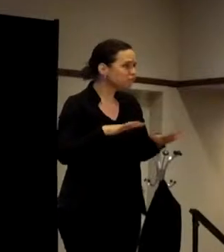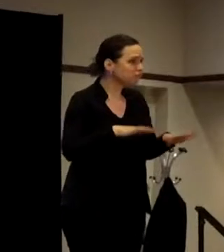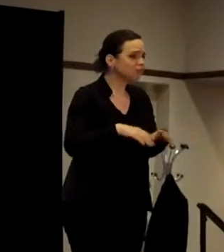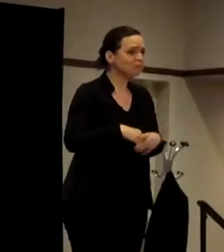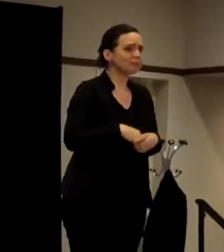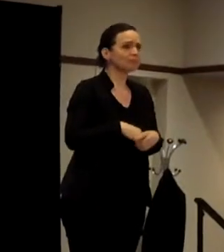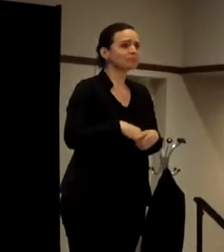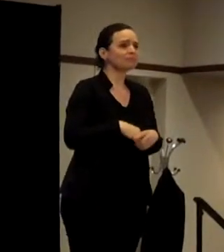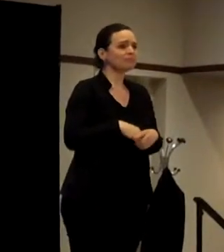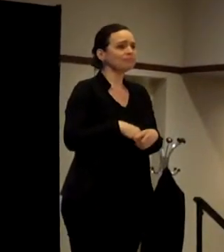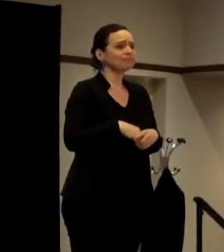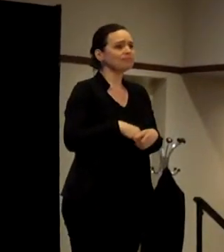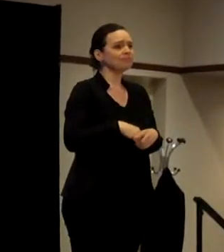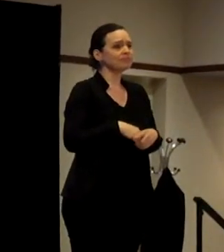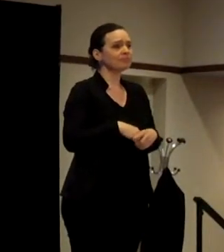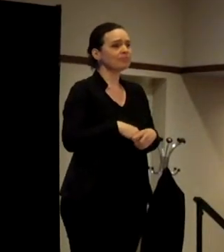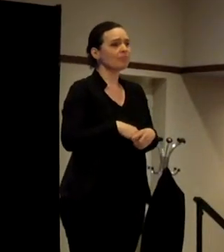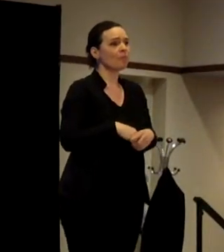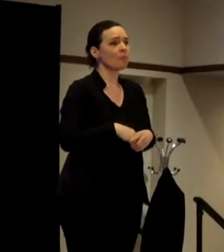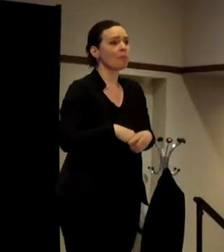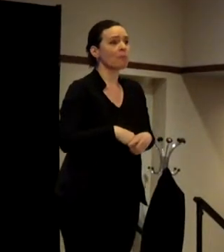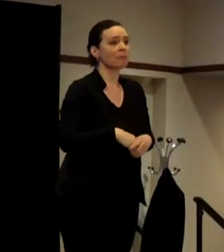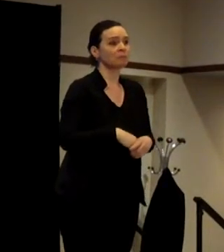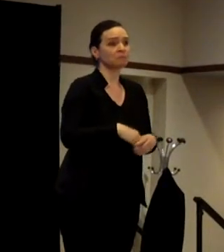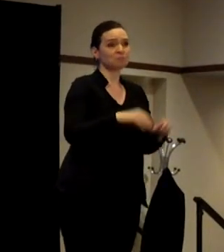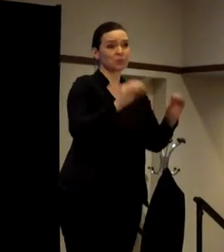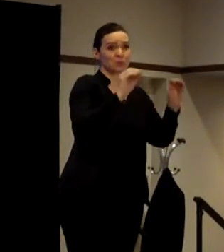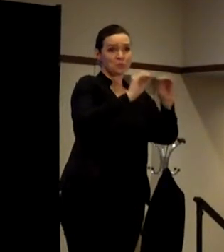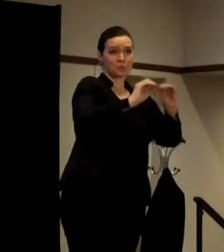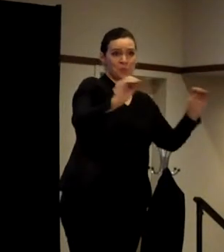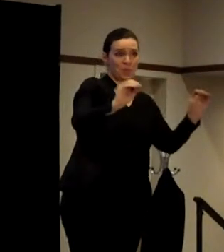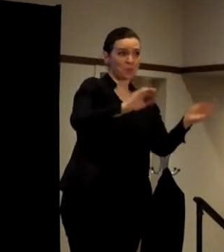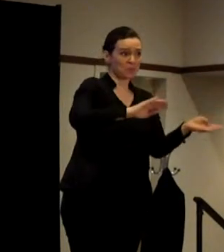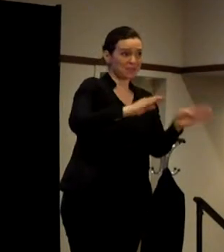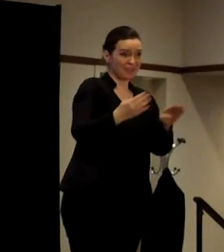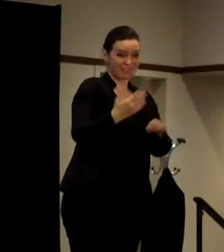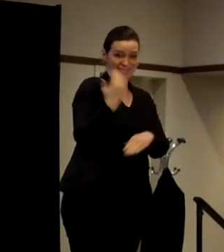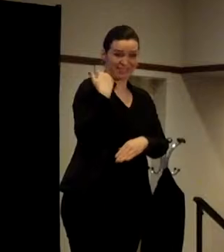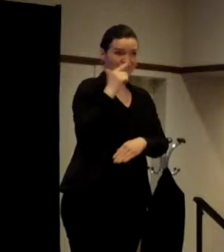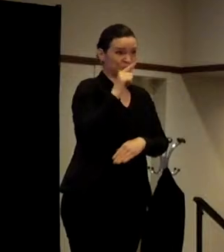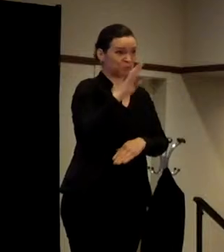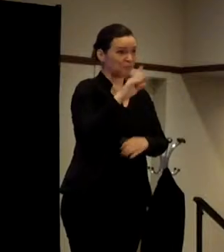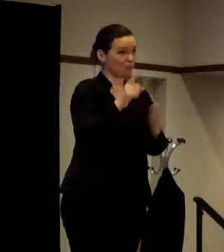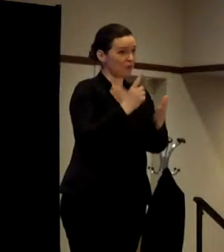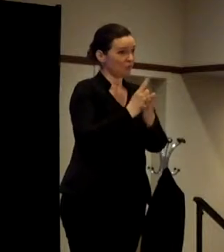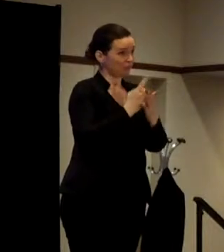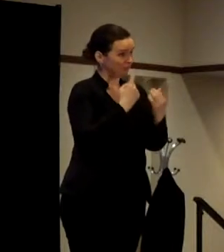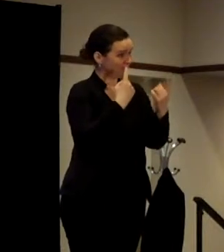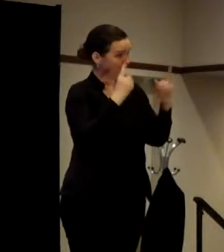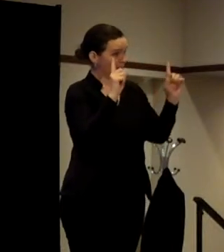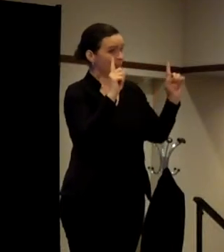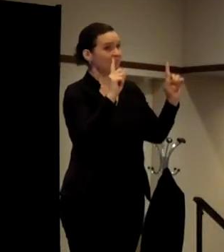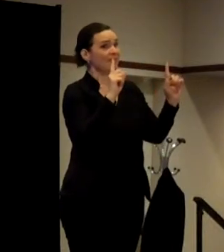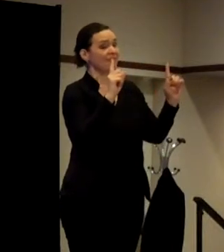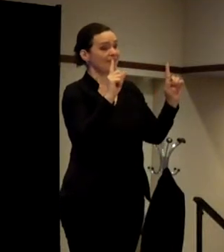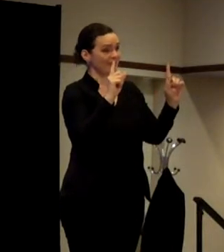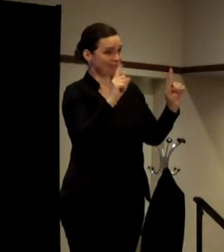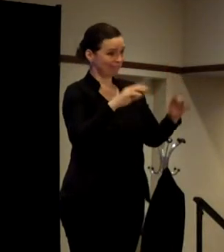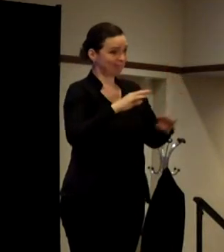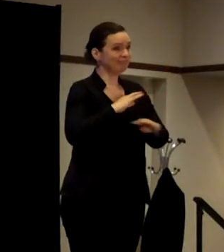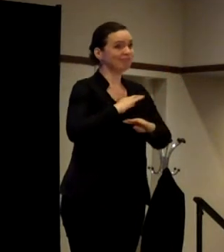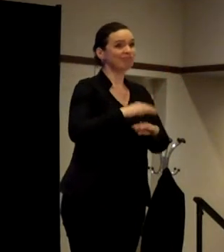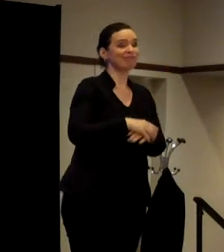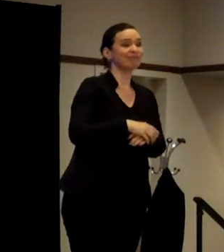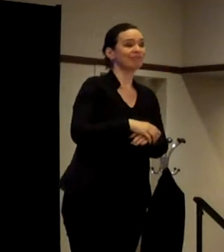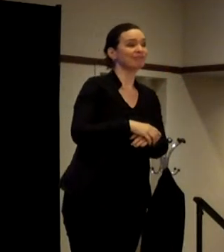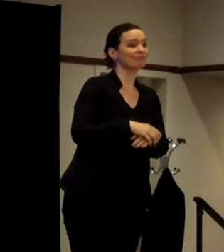today. No new deaths over the last 24 hours, so that's good news. We've lost 675 of our